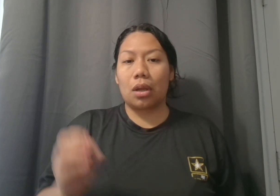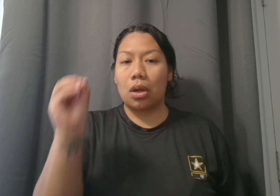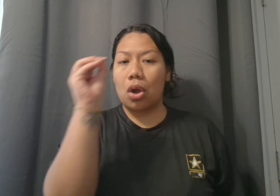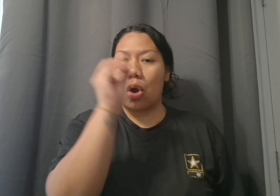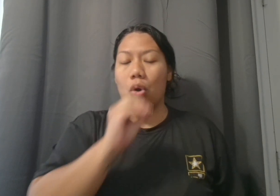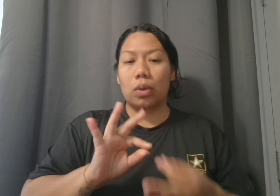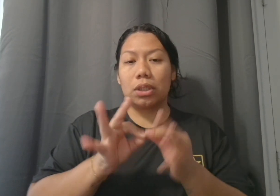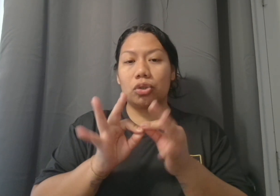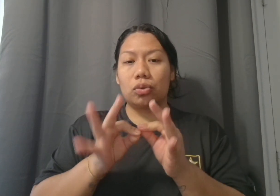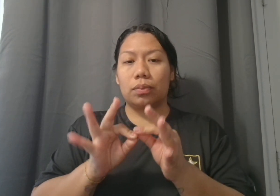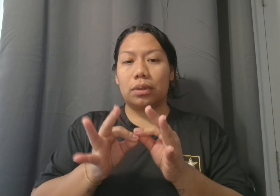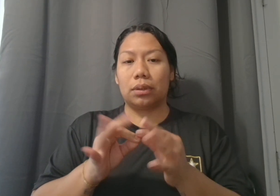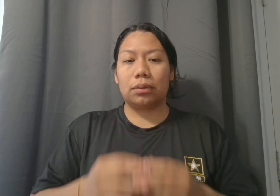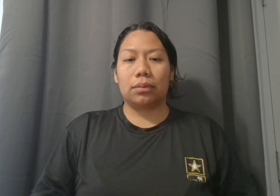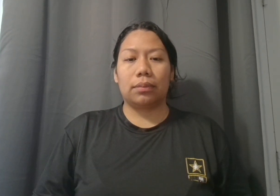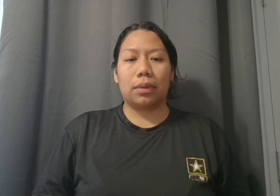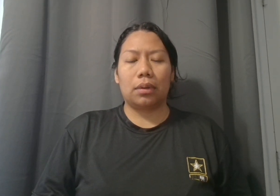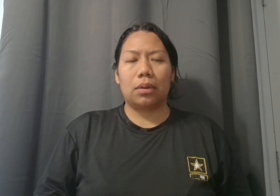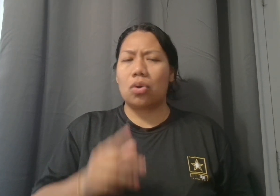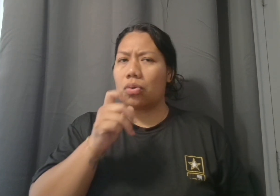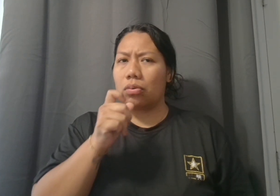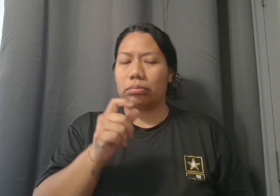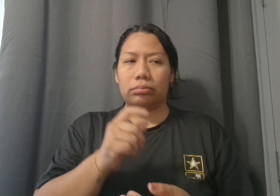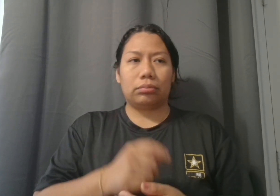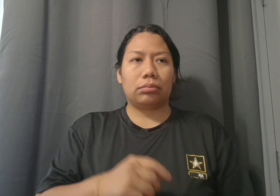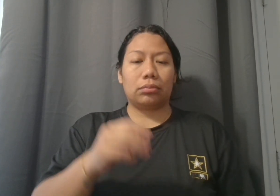Interpreting by Kirsten Gonzalez.